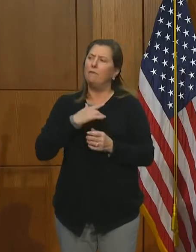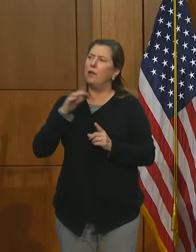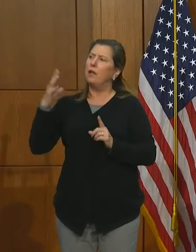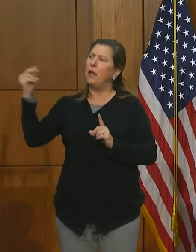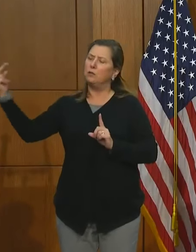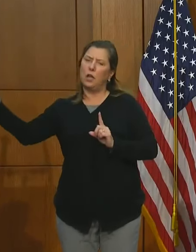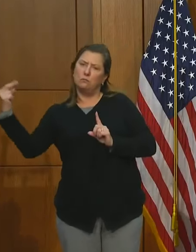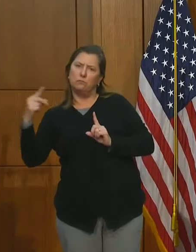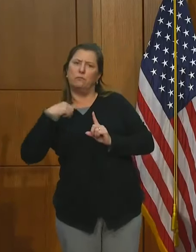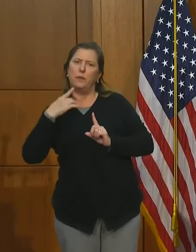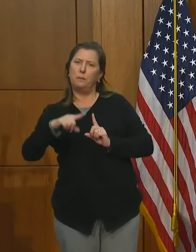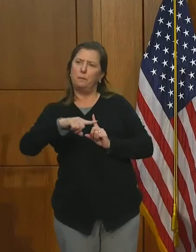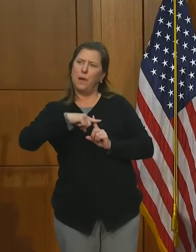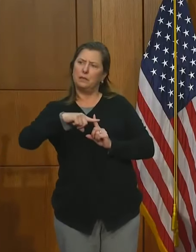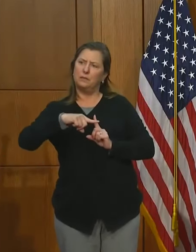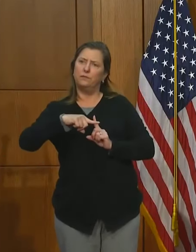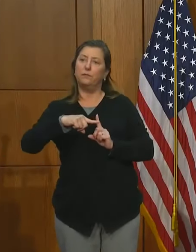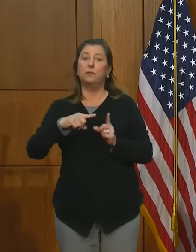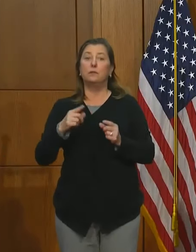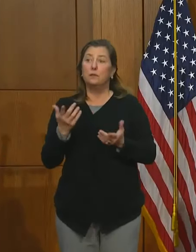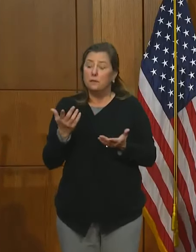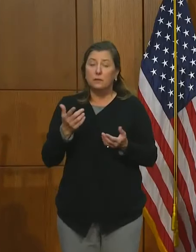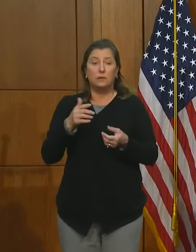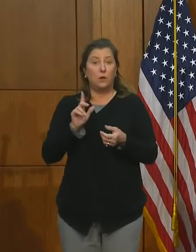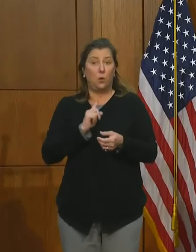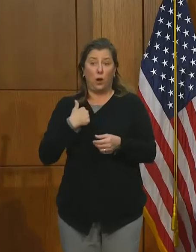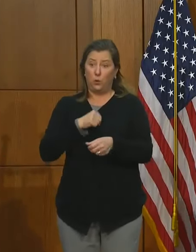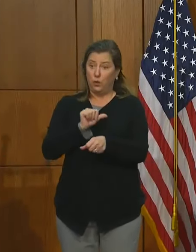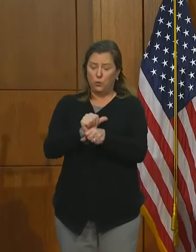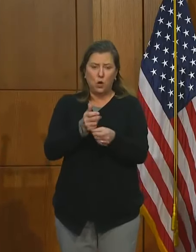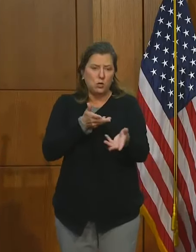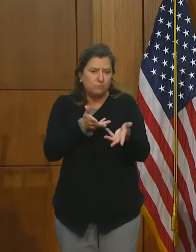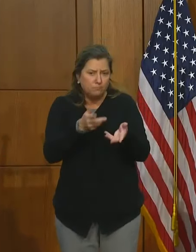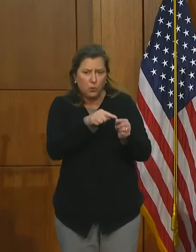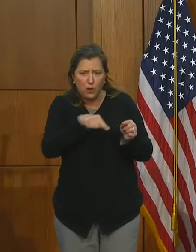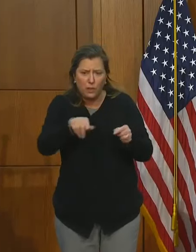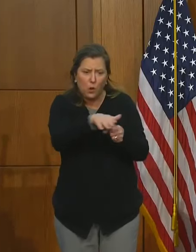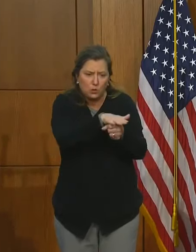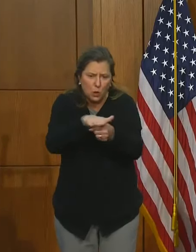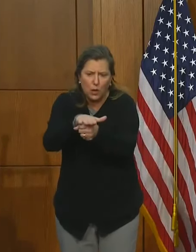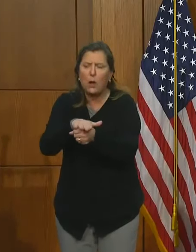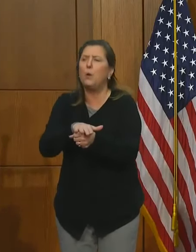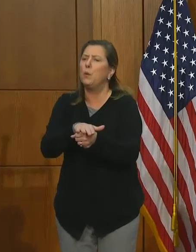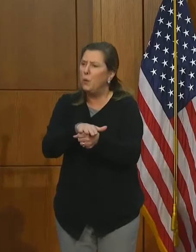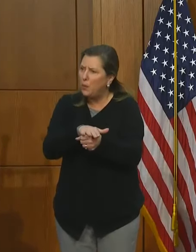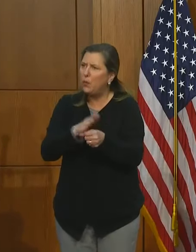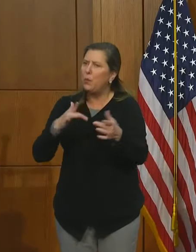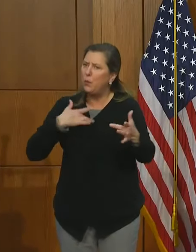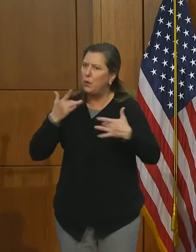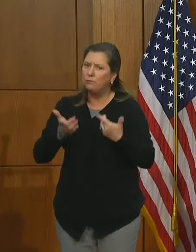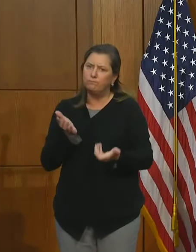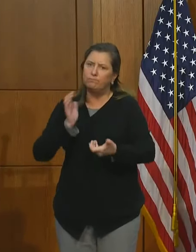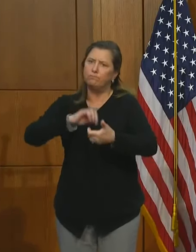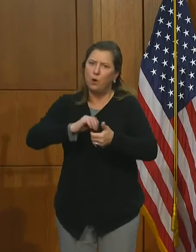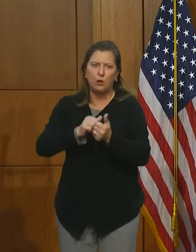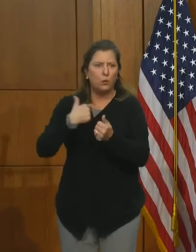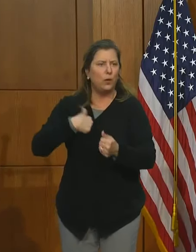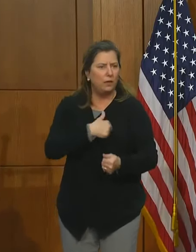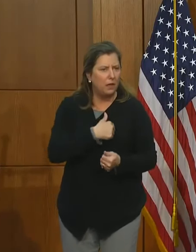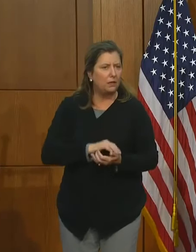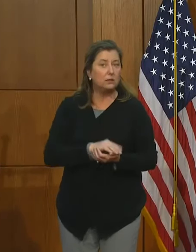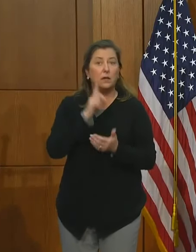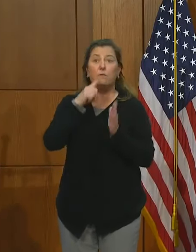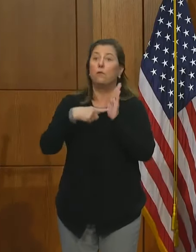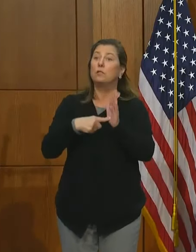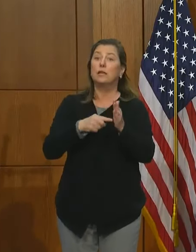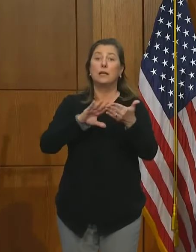positively in that the localities that we've worked with have been very excited to partner with us. For